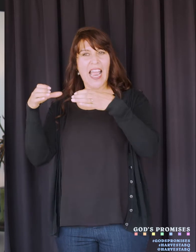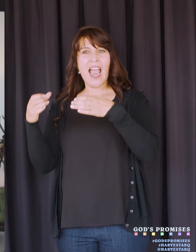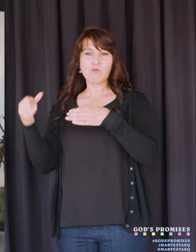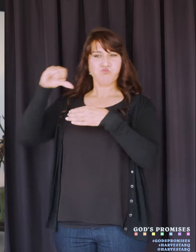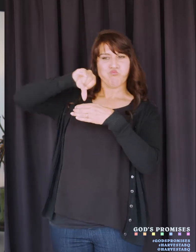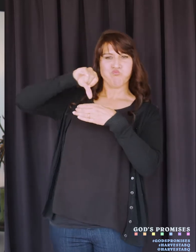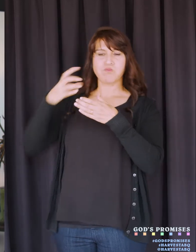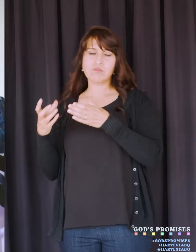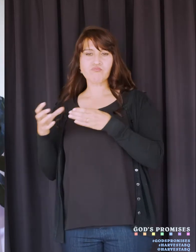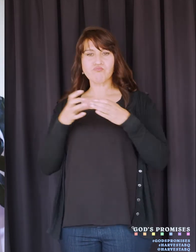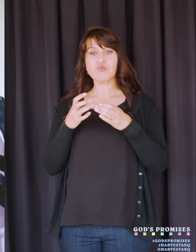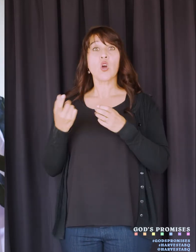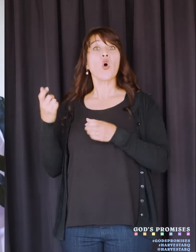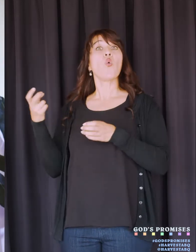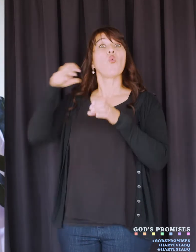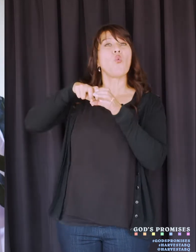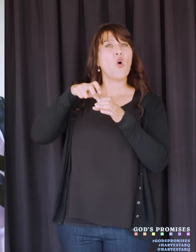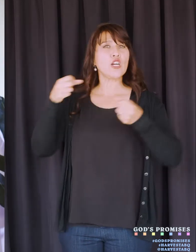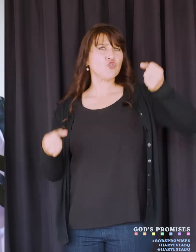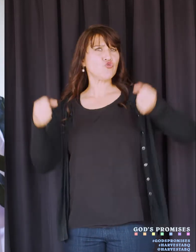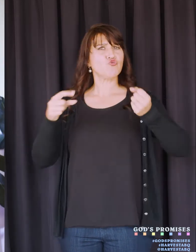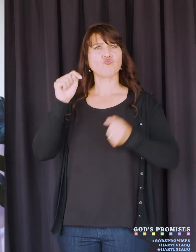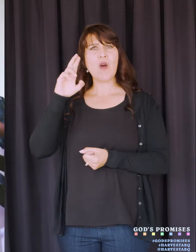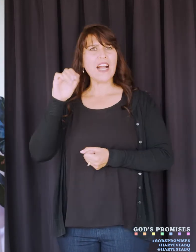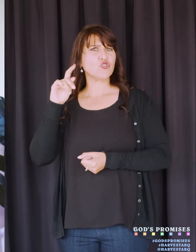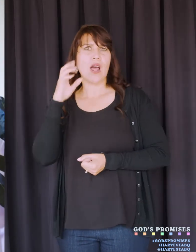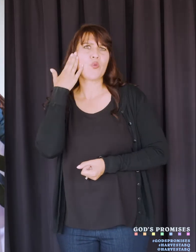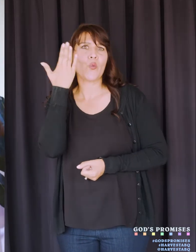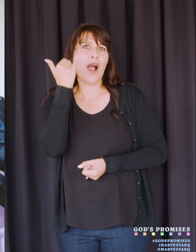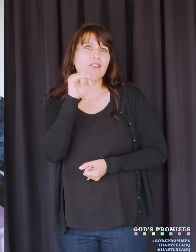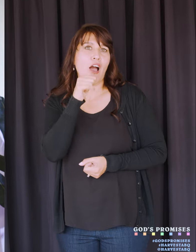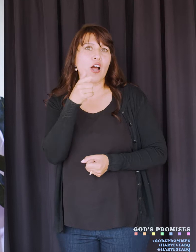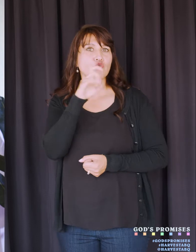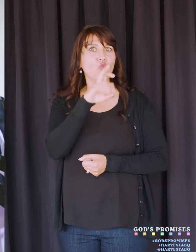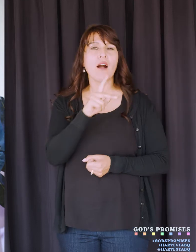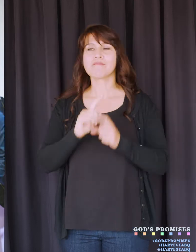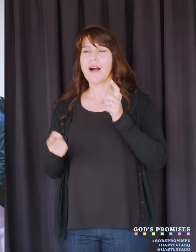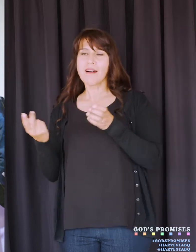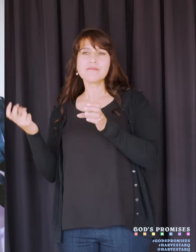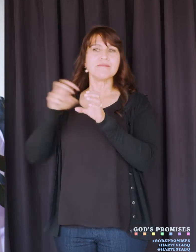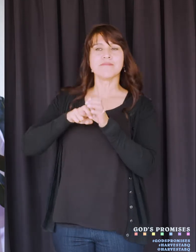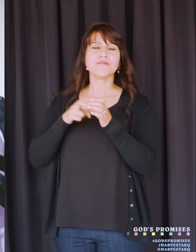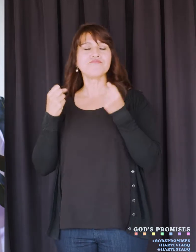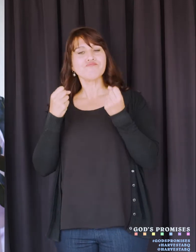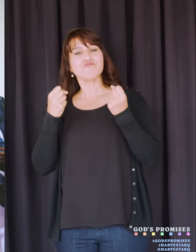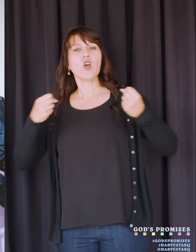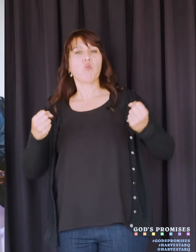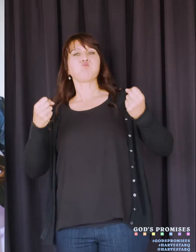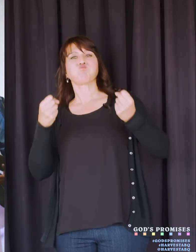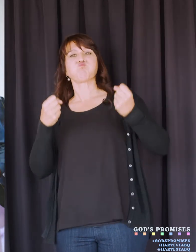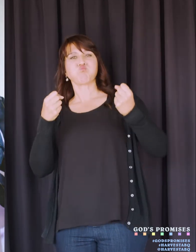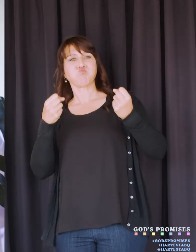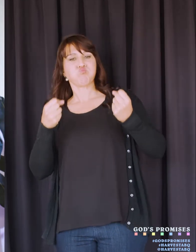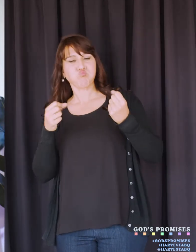and we literally got on his tractor. I don't know why we didn't drive one of his trucks. We got on his tractor. We drove around. I remember pulling up